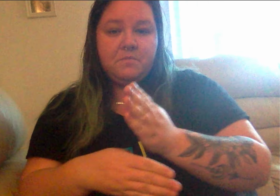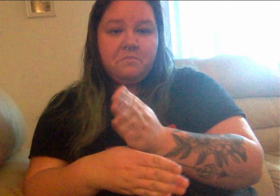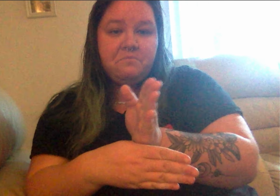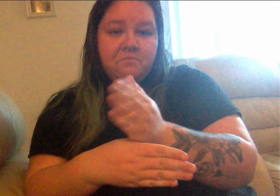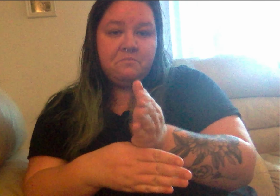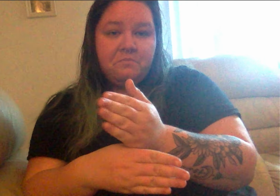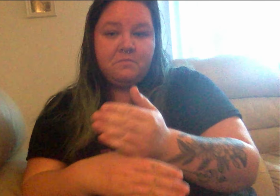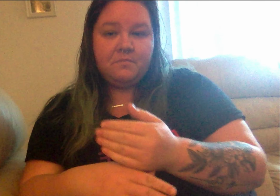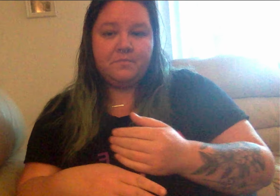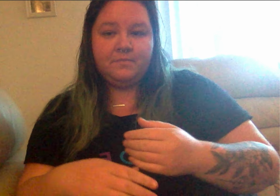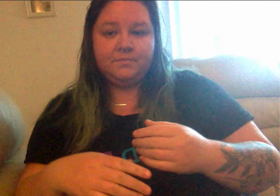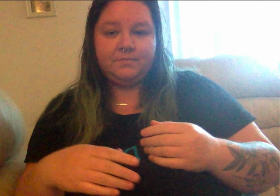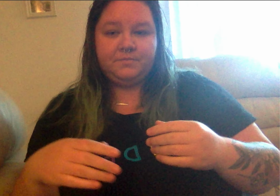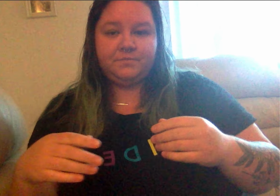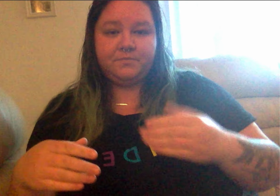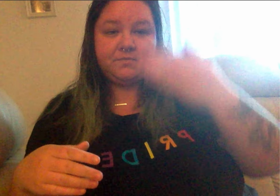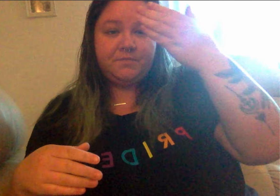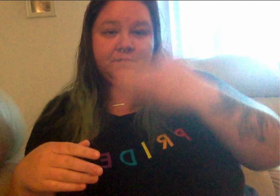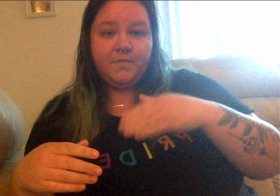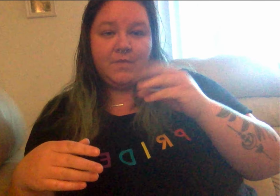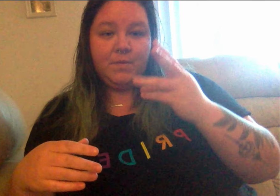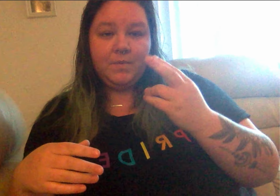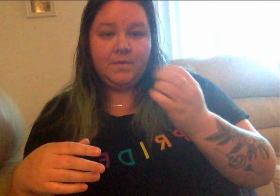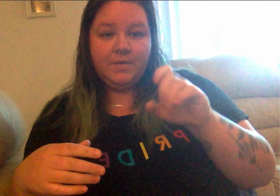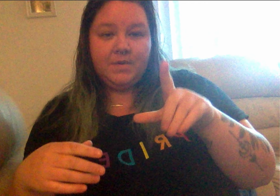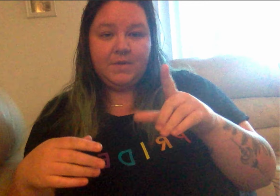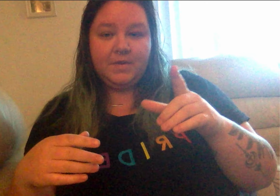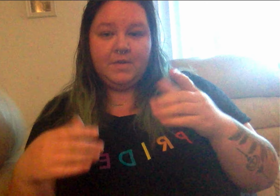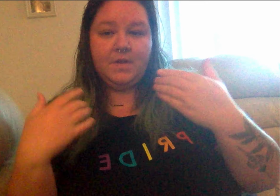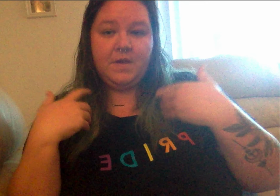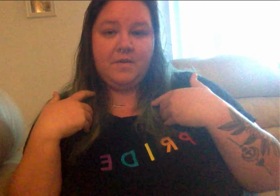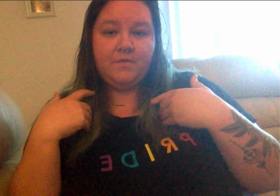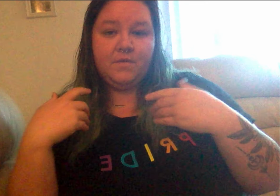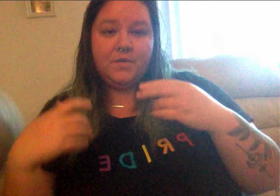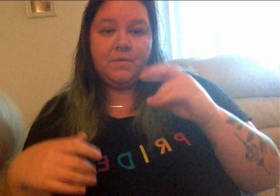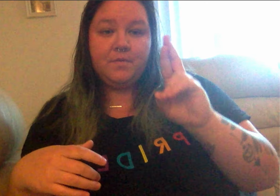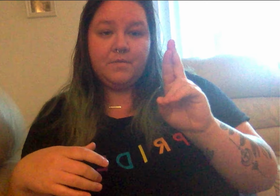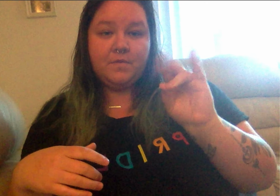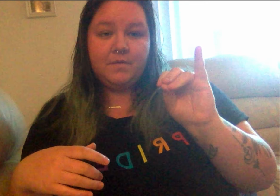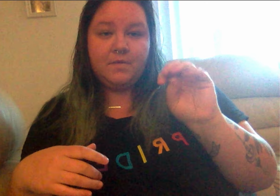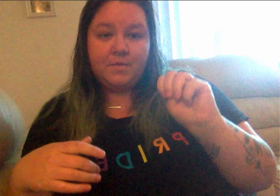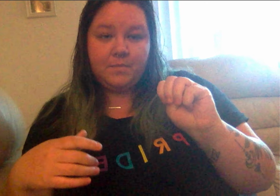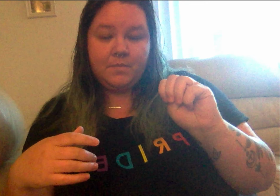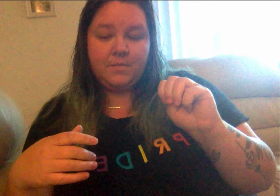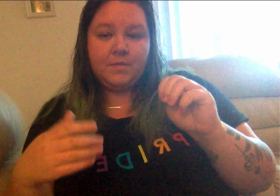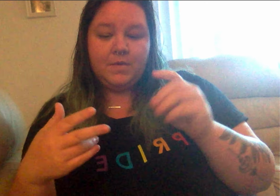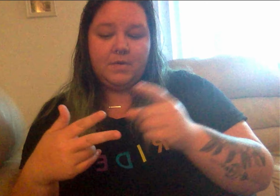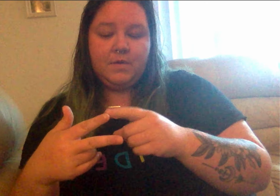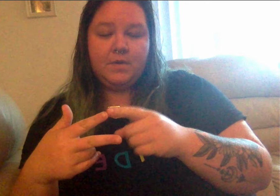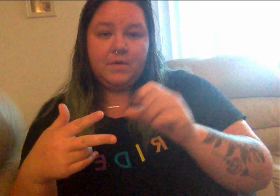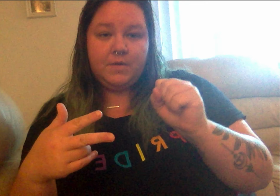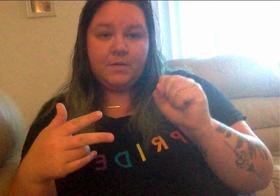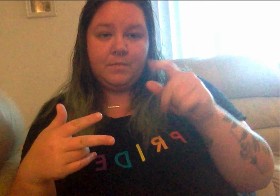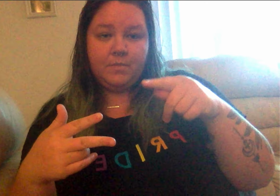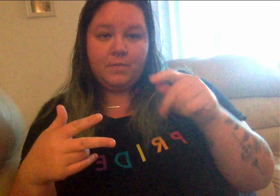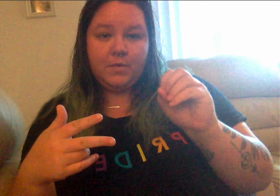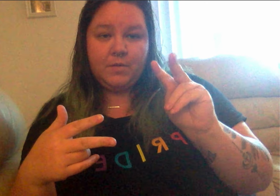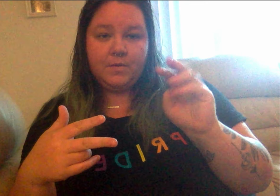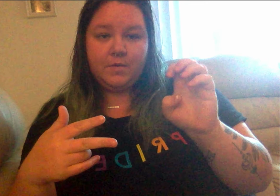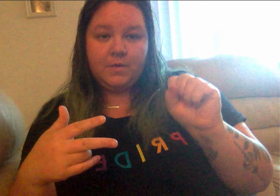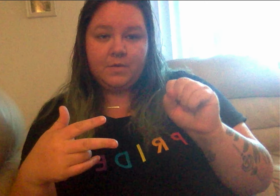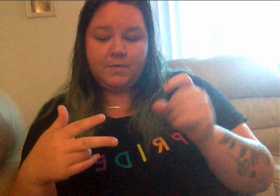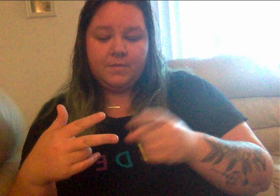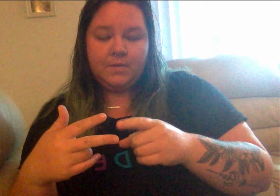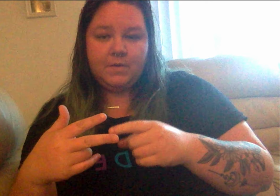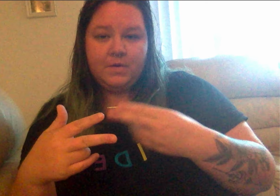wheel. The front wheel is made up of a rim, spokes, and a hub.